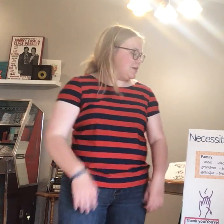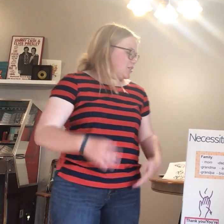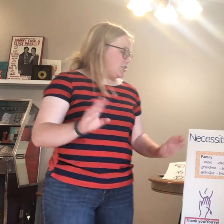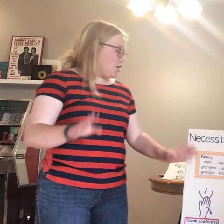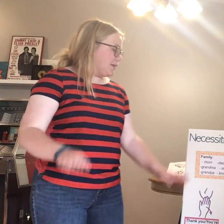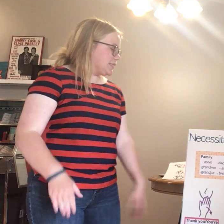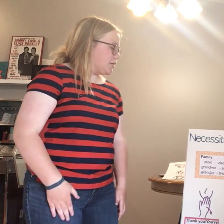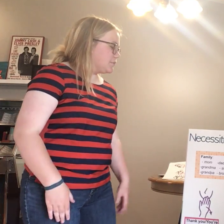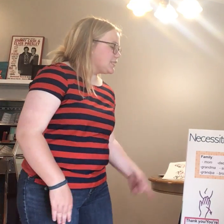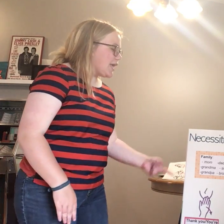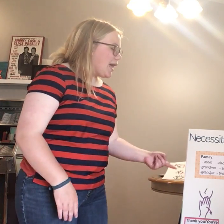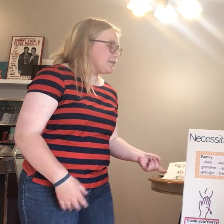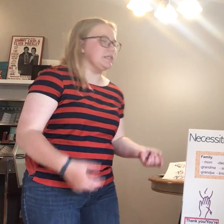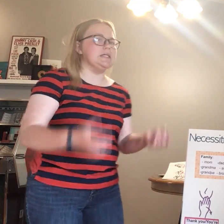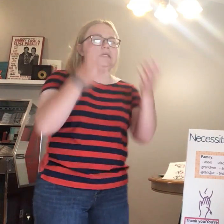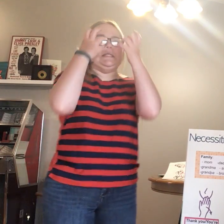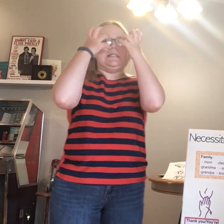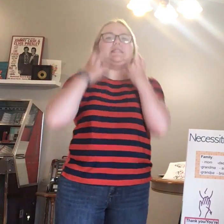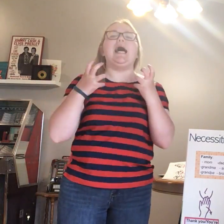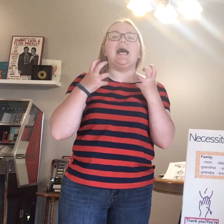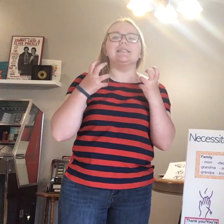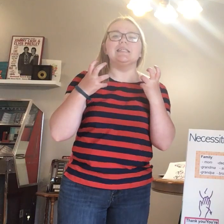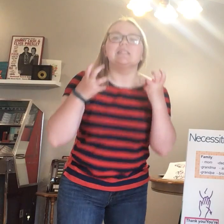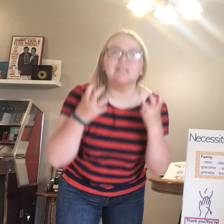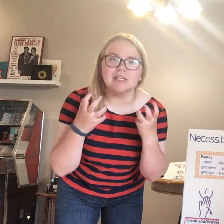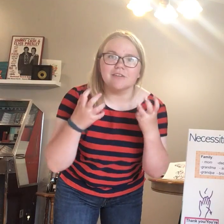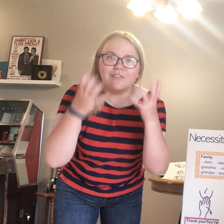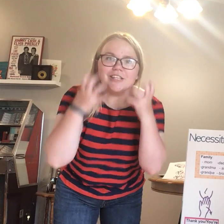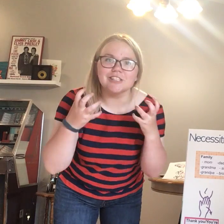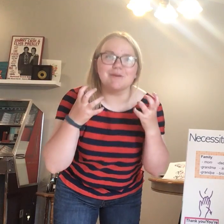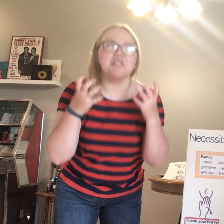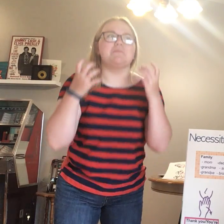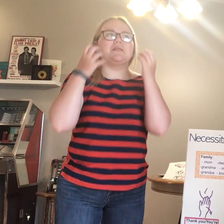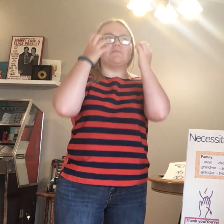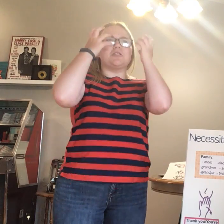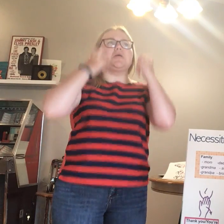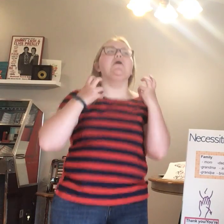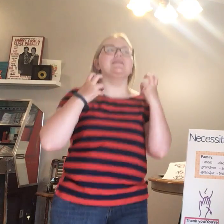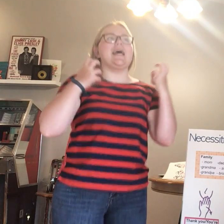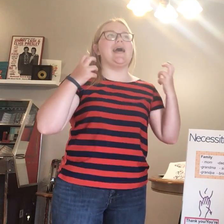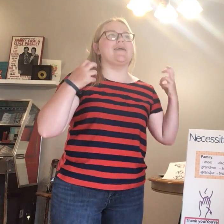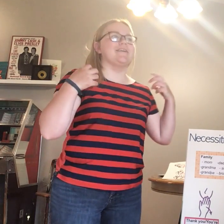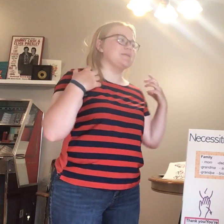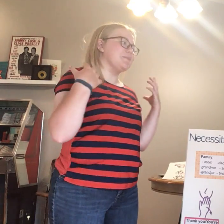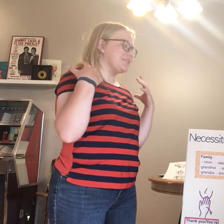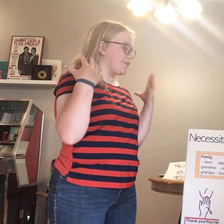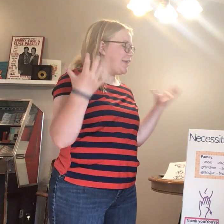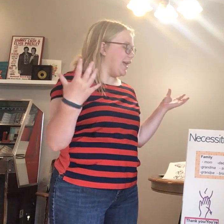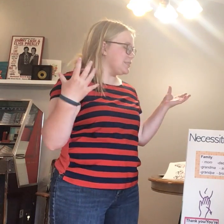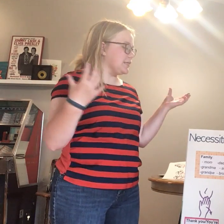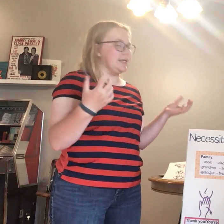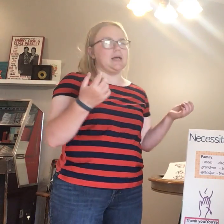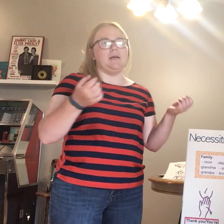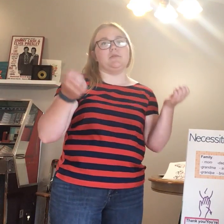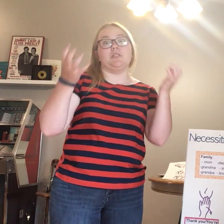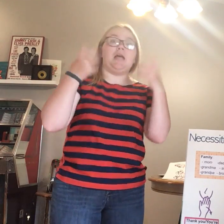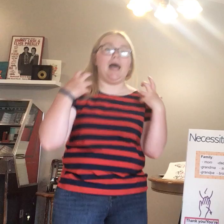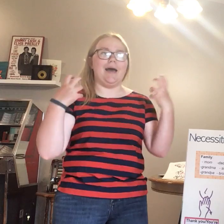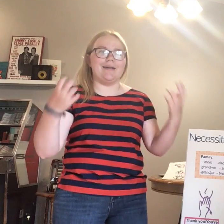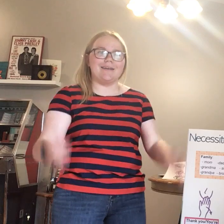It's no big deal. Sad. Sad. Look, facial expressions because I'm so sad. You can be sarcastic like I'm sad.